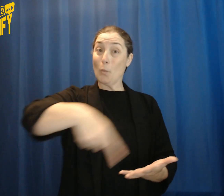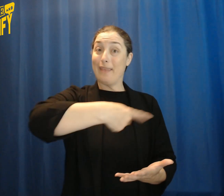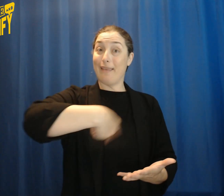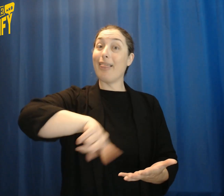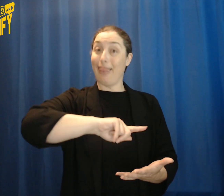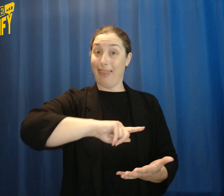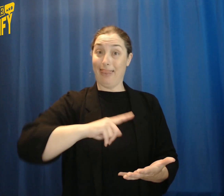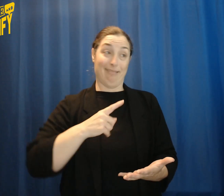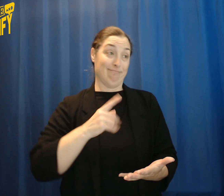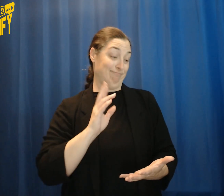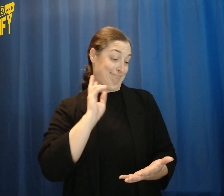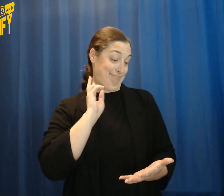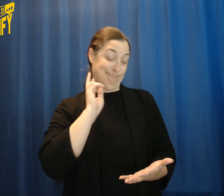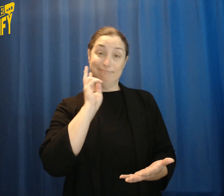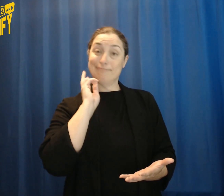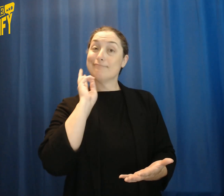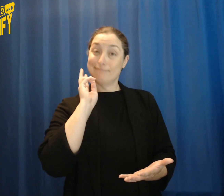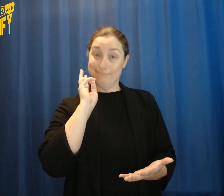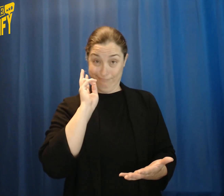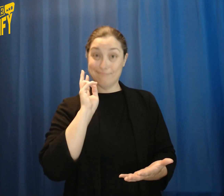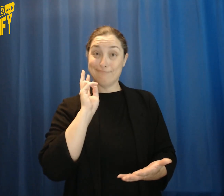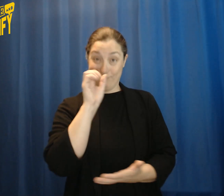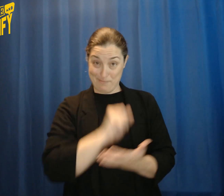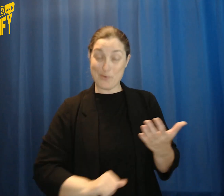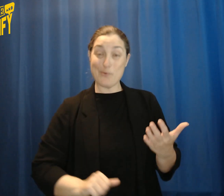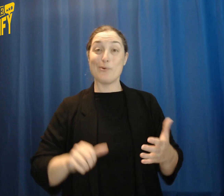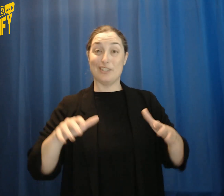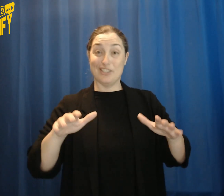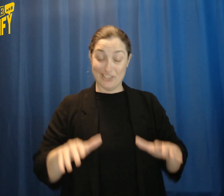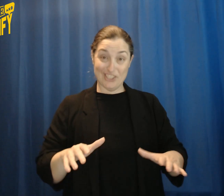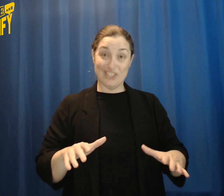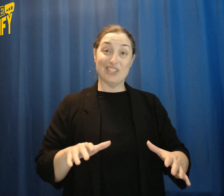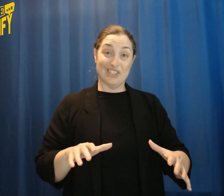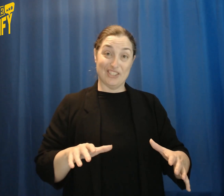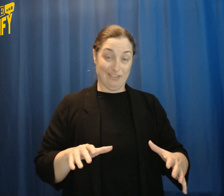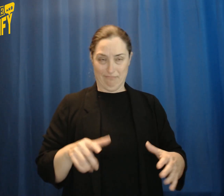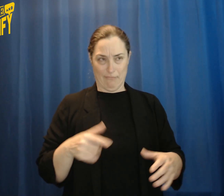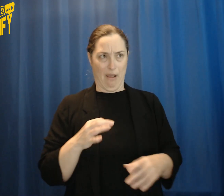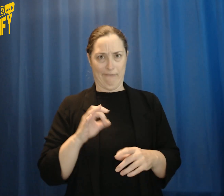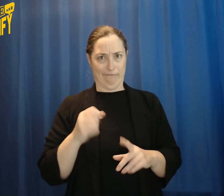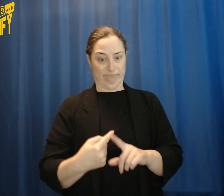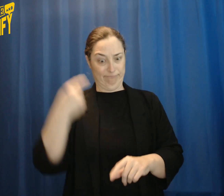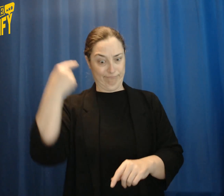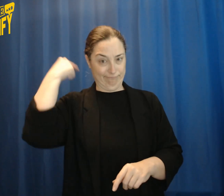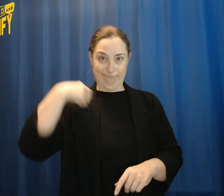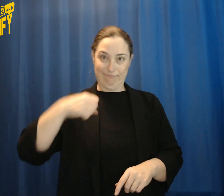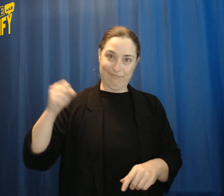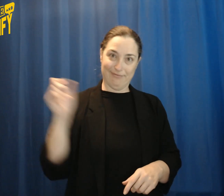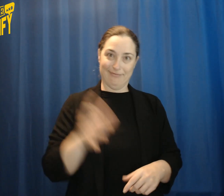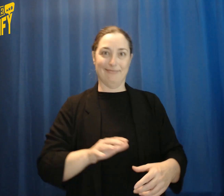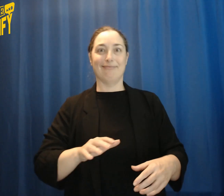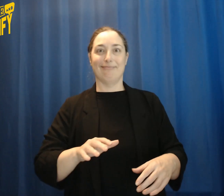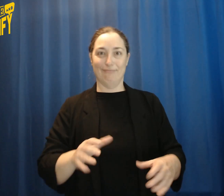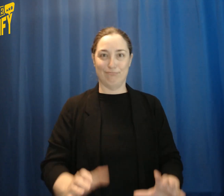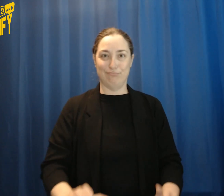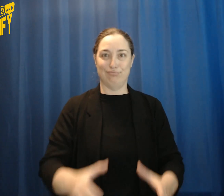weeks ago, and I haven't really thrown pots for a very long time, but I felt that it's a bit